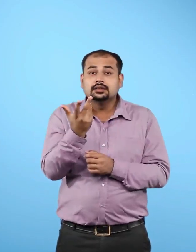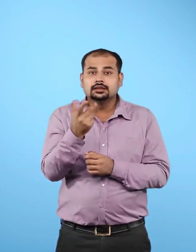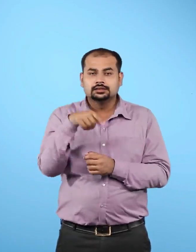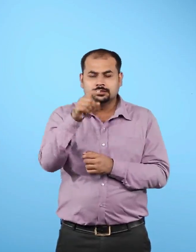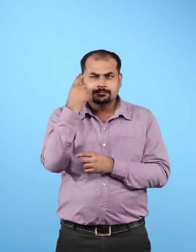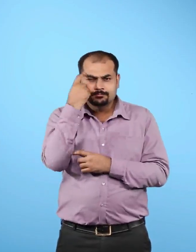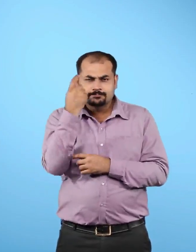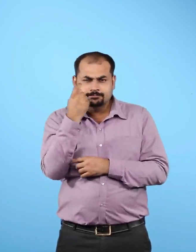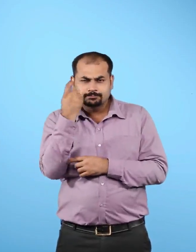Guess.